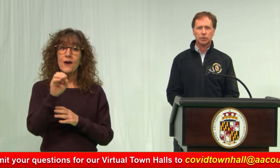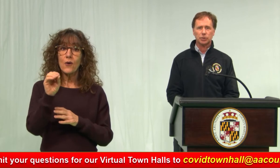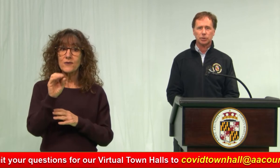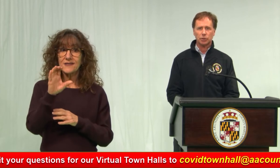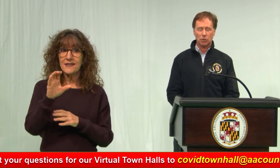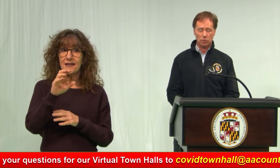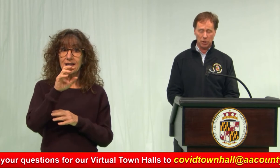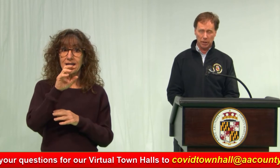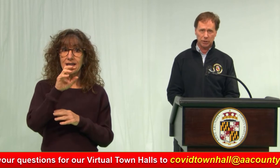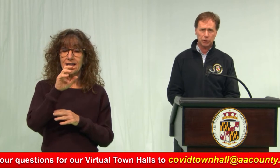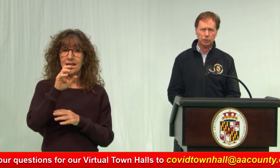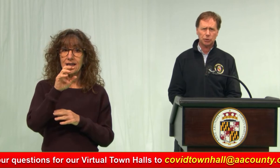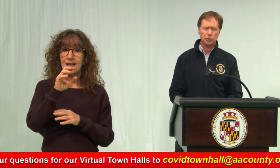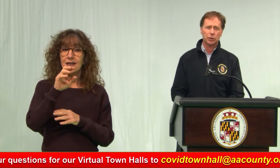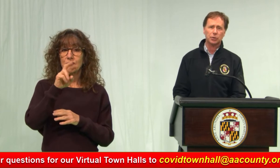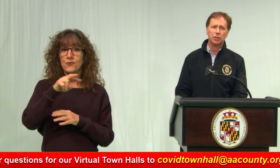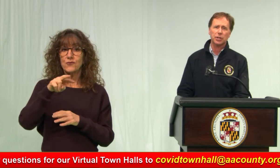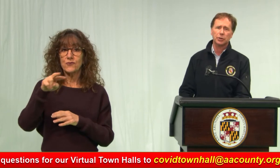number